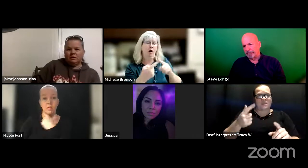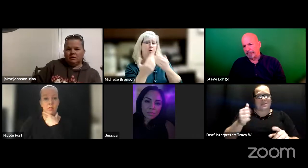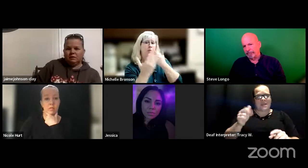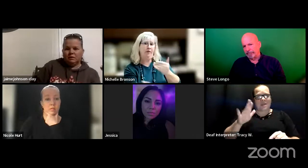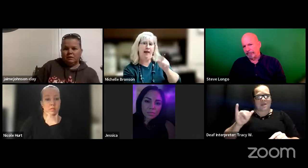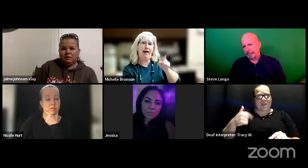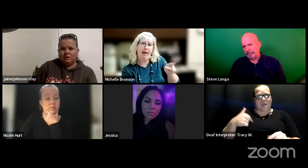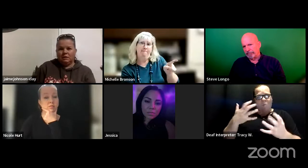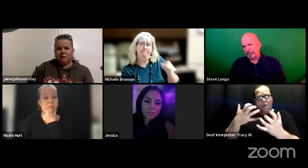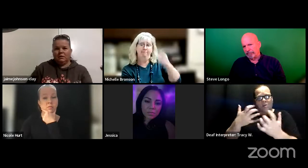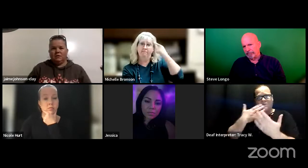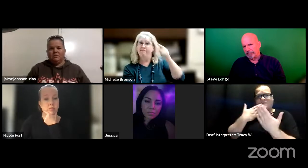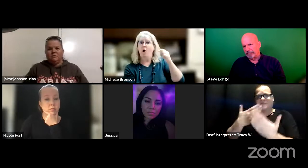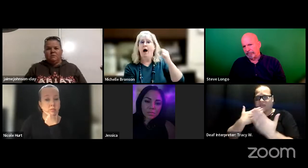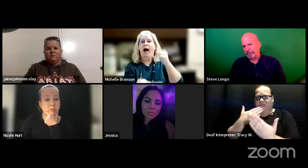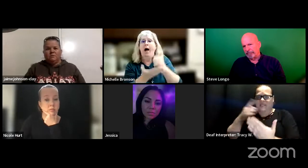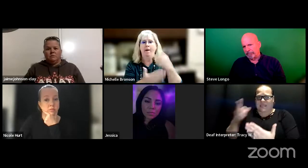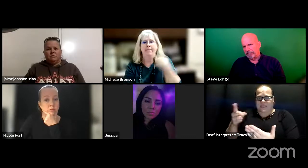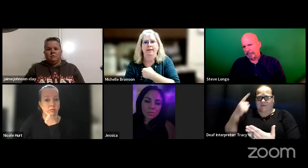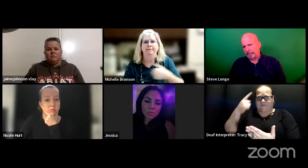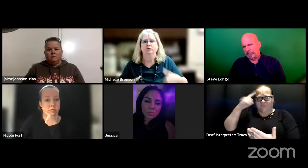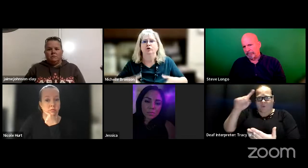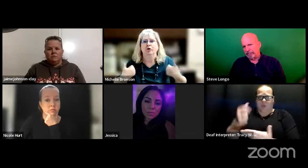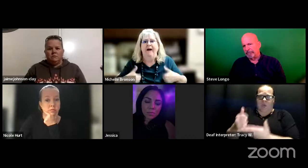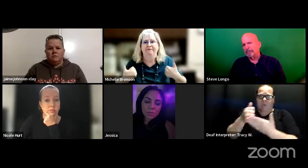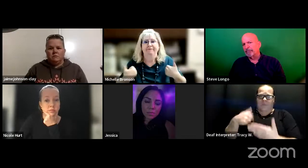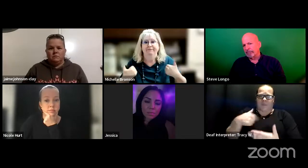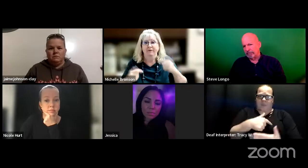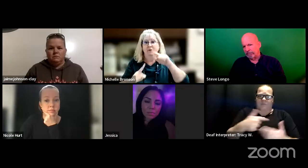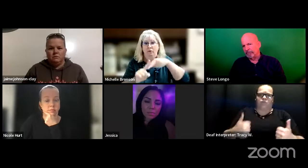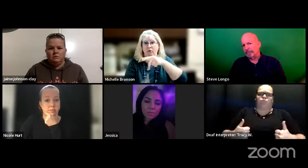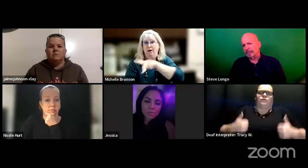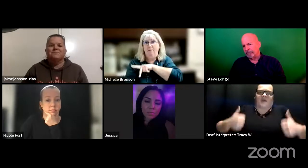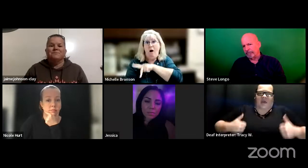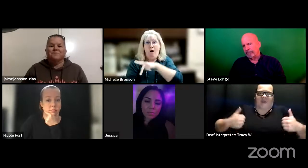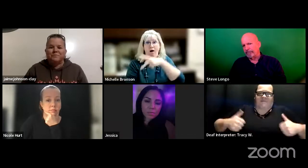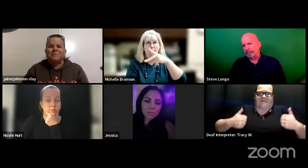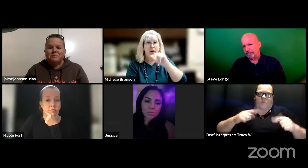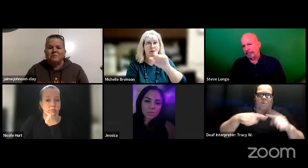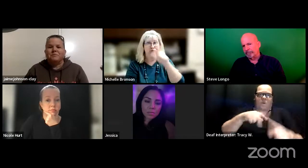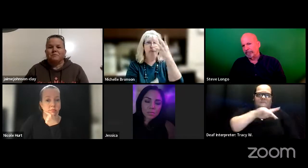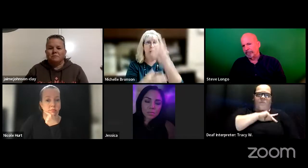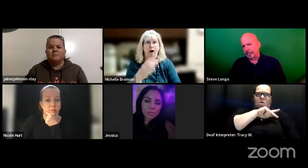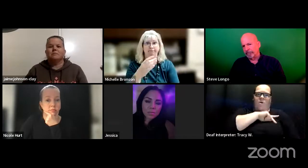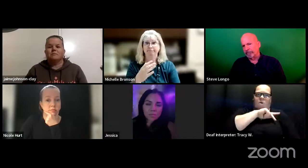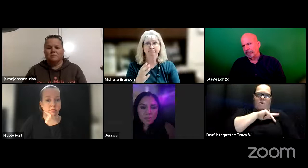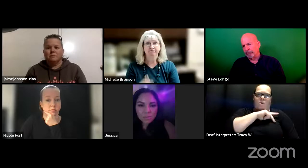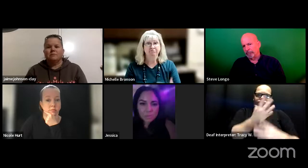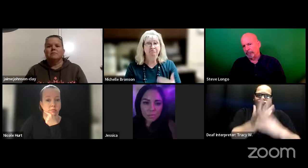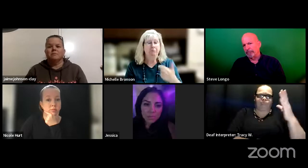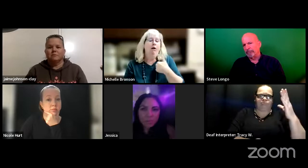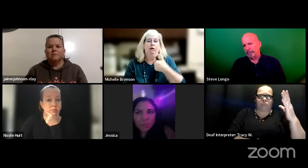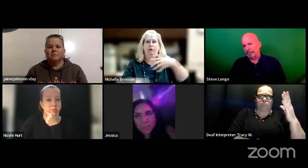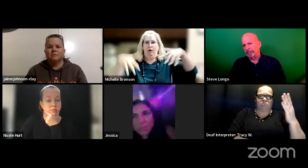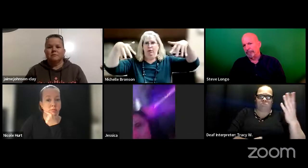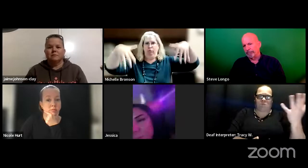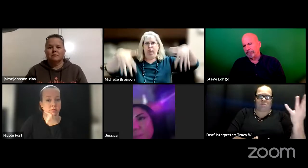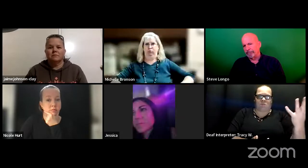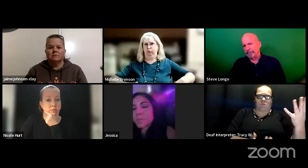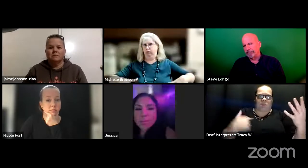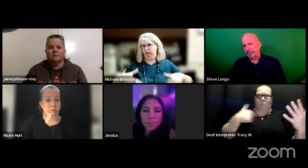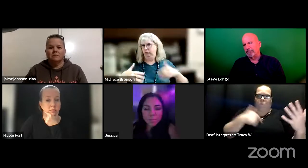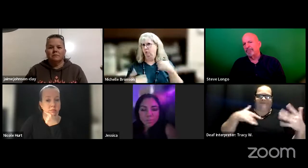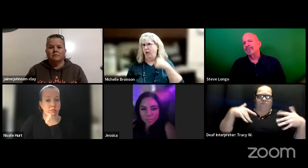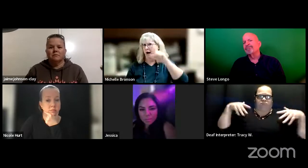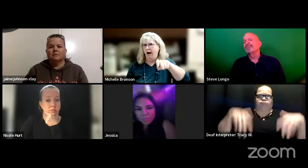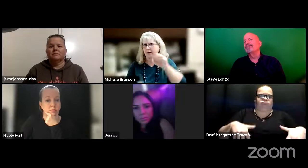year. But I do want to thank Gary for helping us survive